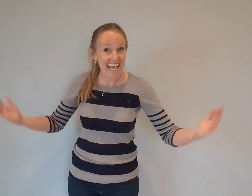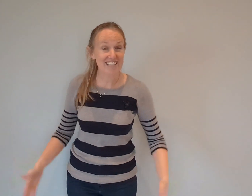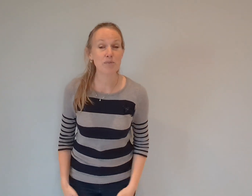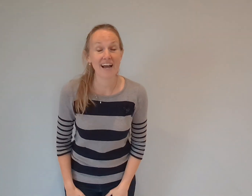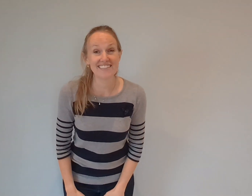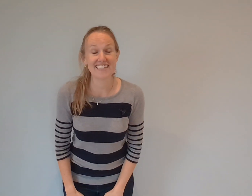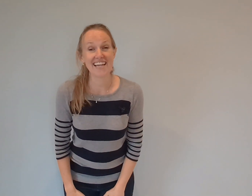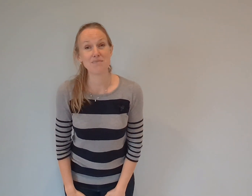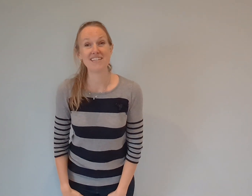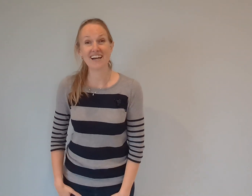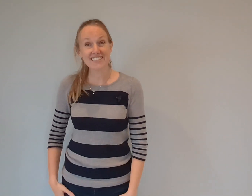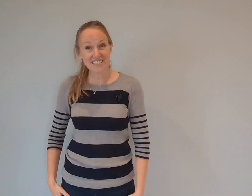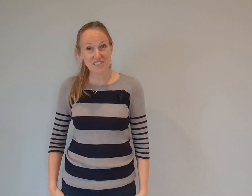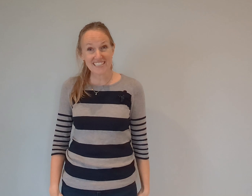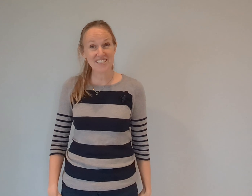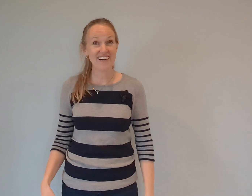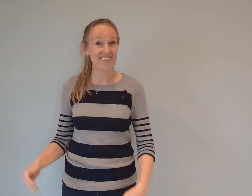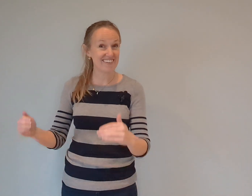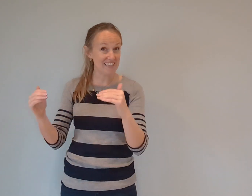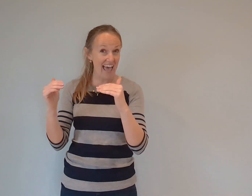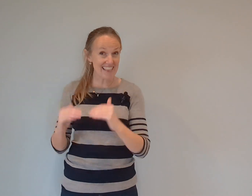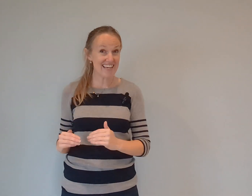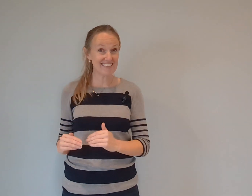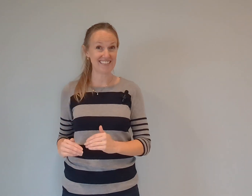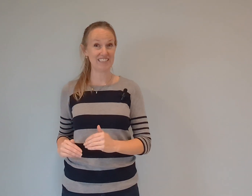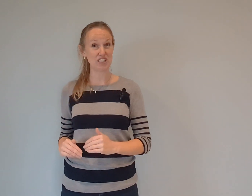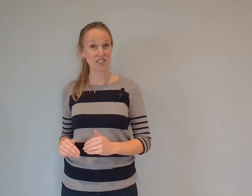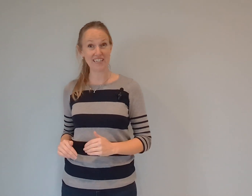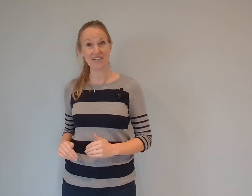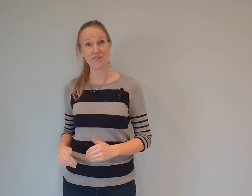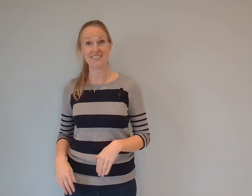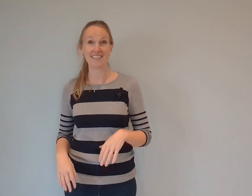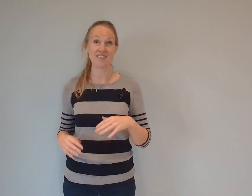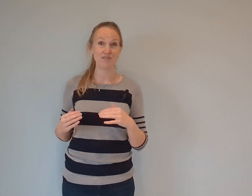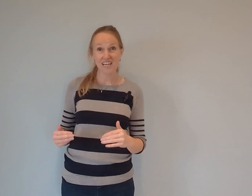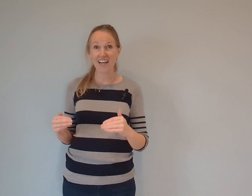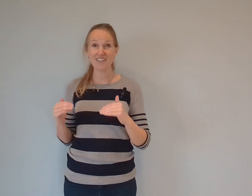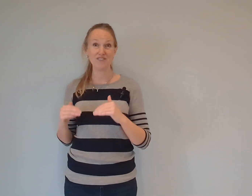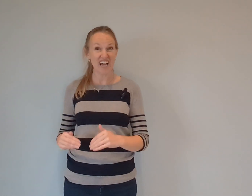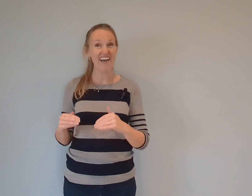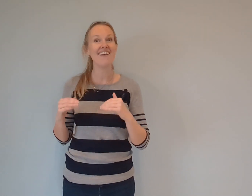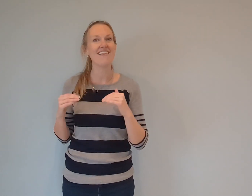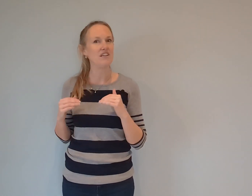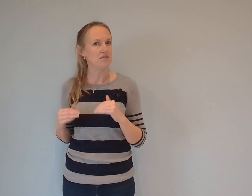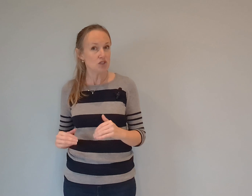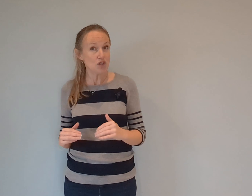Okay, so practice that as many times as you need to. I know at the end there, it's a little trickier when it says you've done, and then you